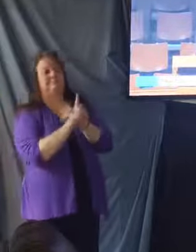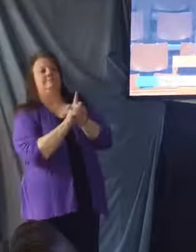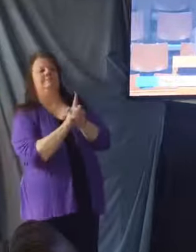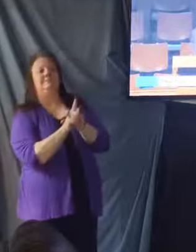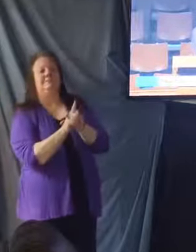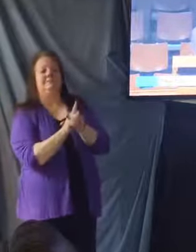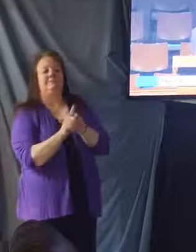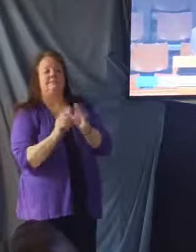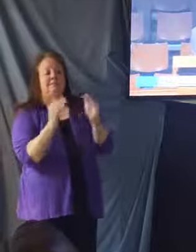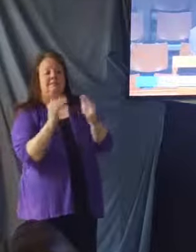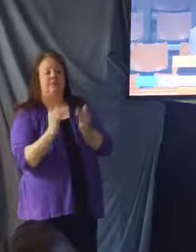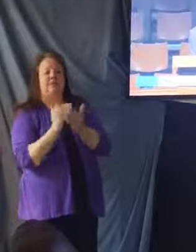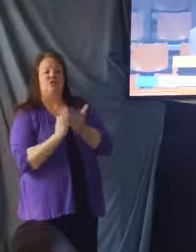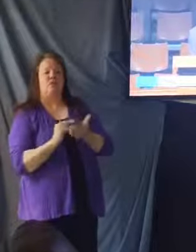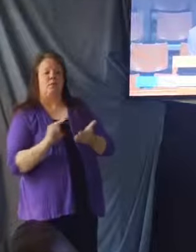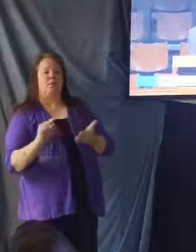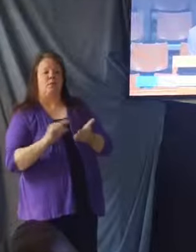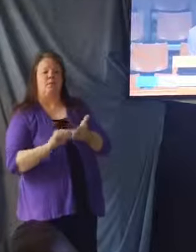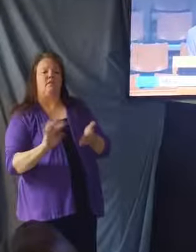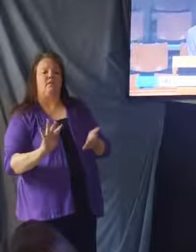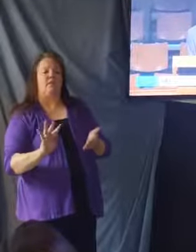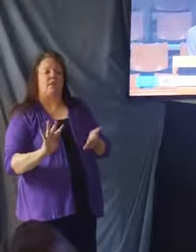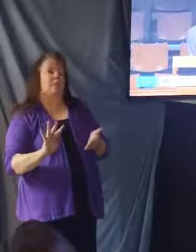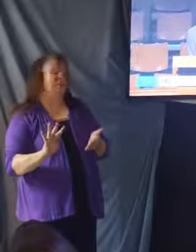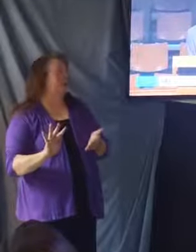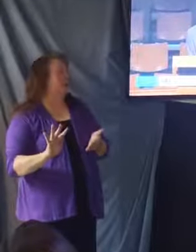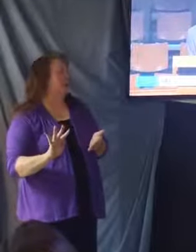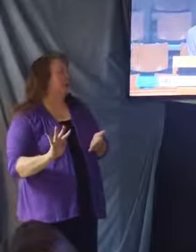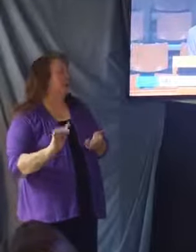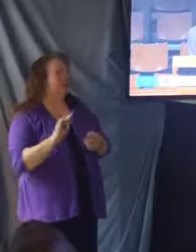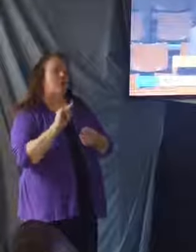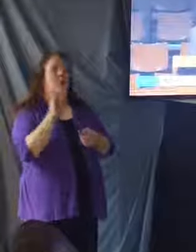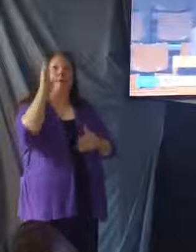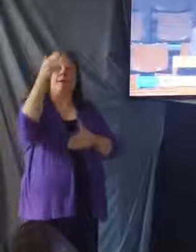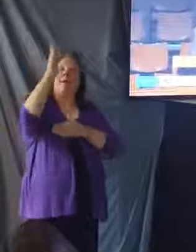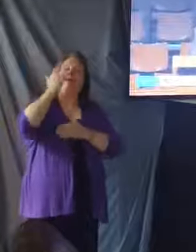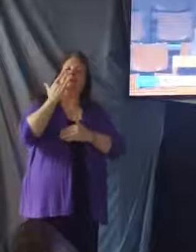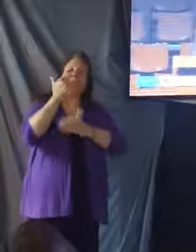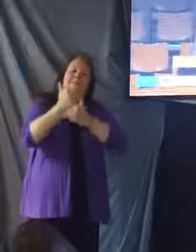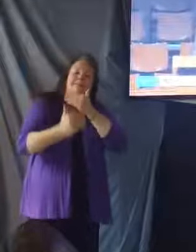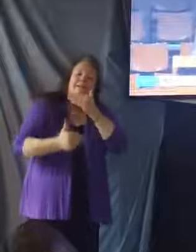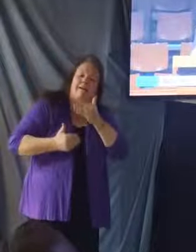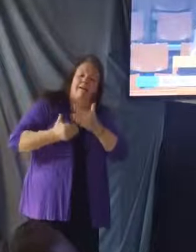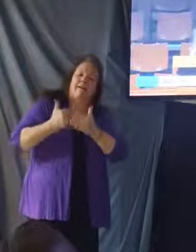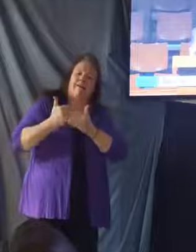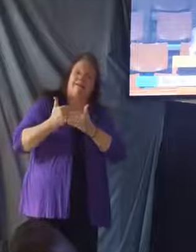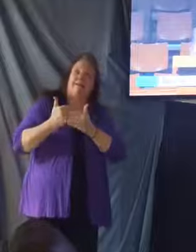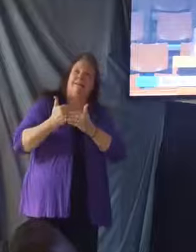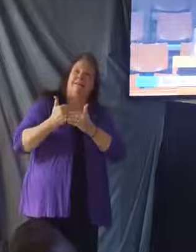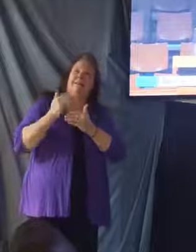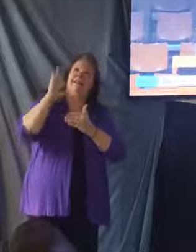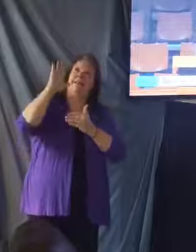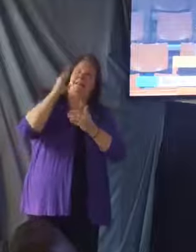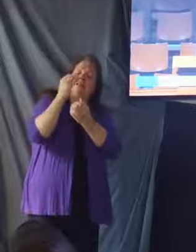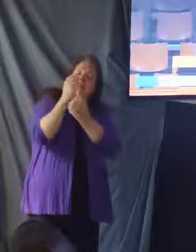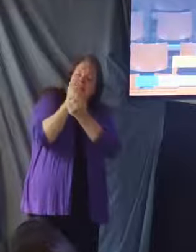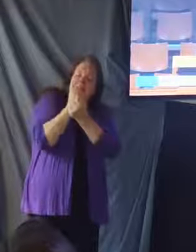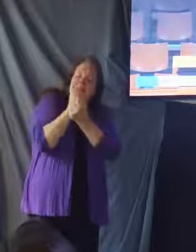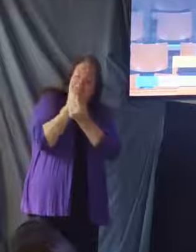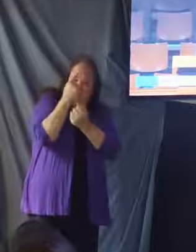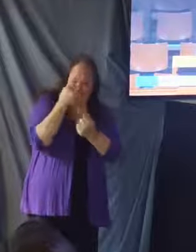this when we get down into chapter 3, verse 4. But when the kindness of God our Savior and His love